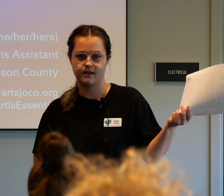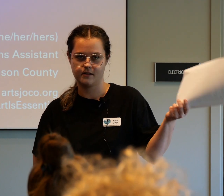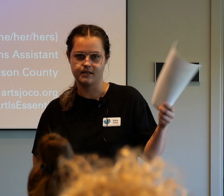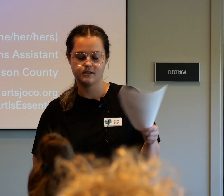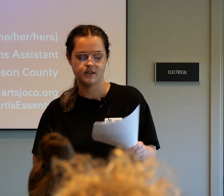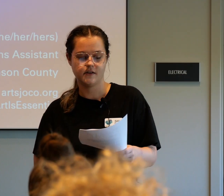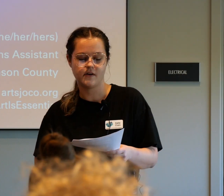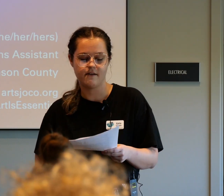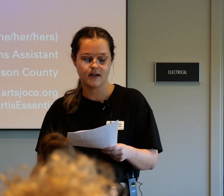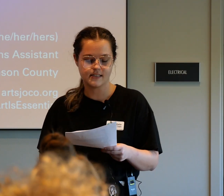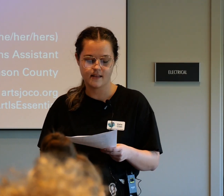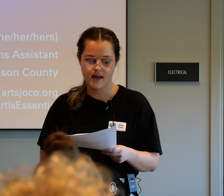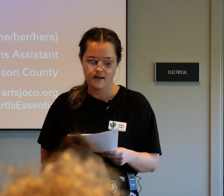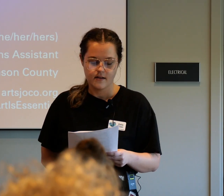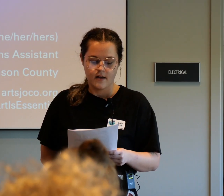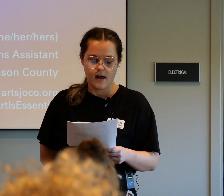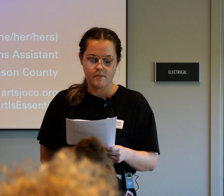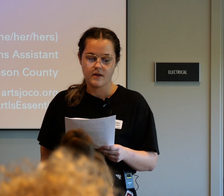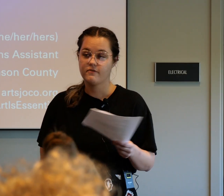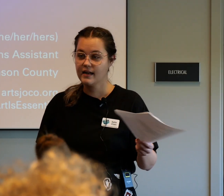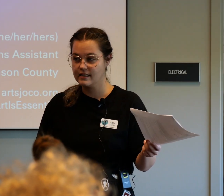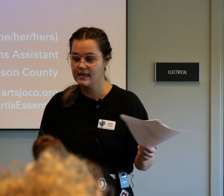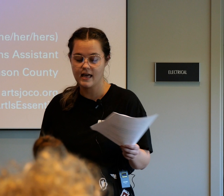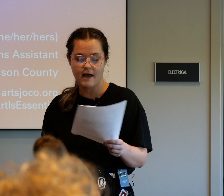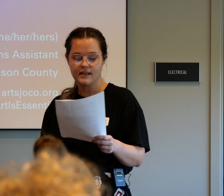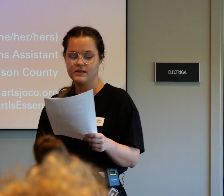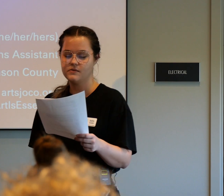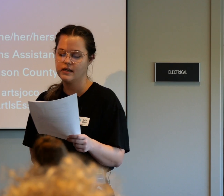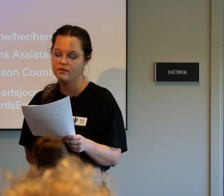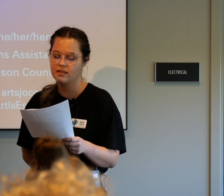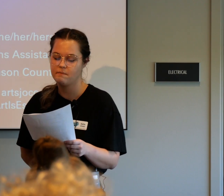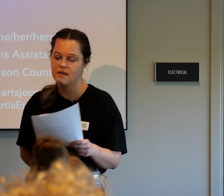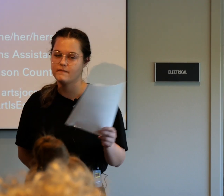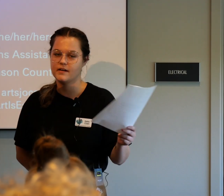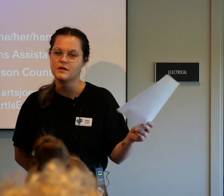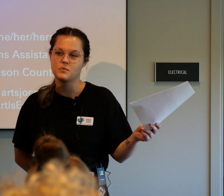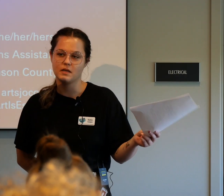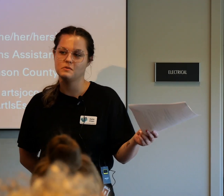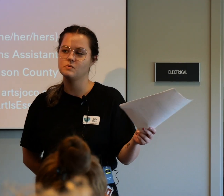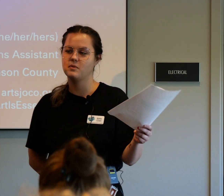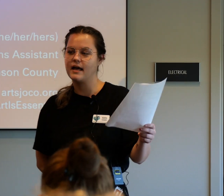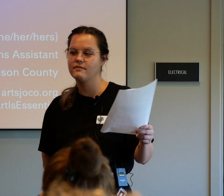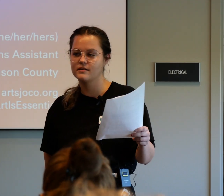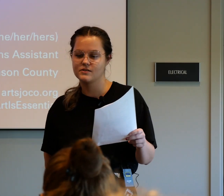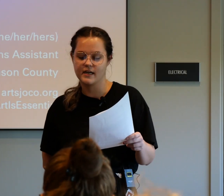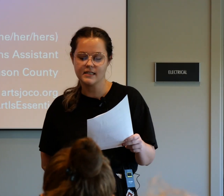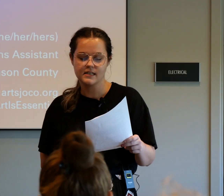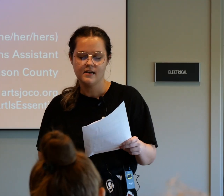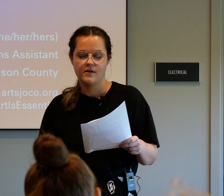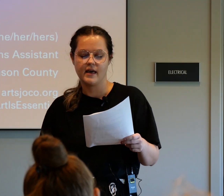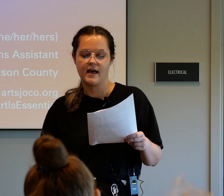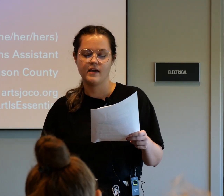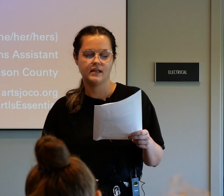at Johnson County Arts and Heritage Center, if you have not seen that. Finally, I would like to reiterate that we very much want you to apply for this